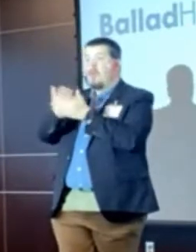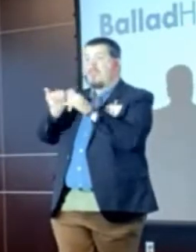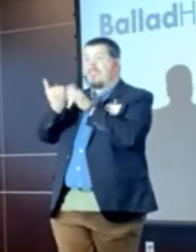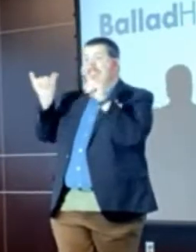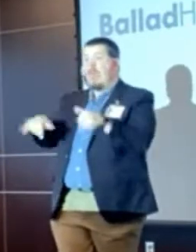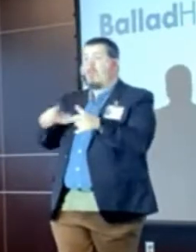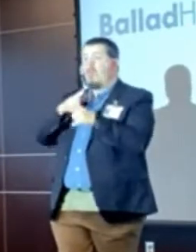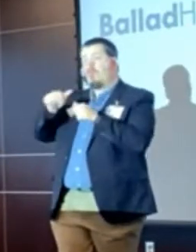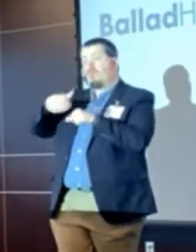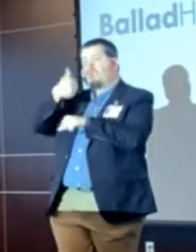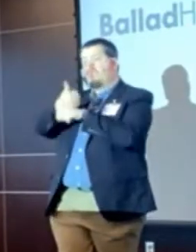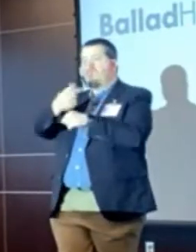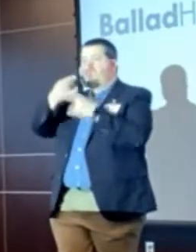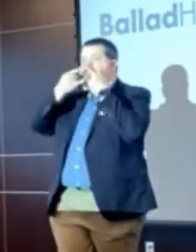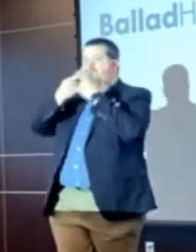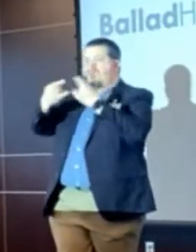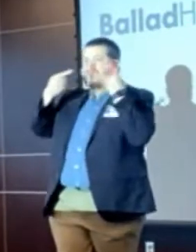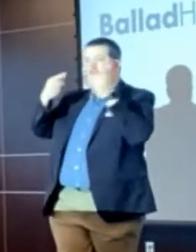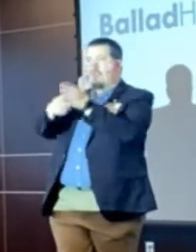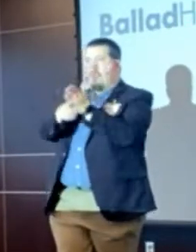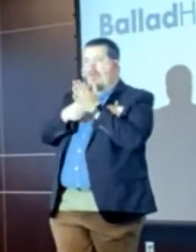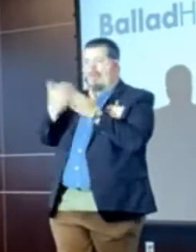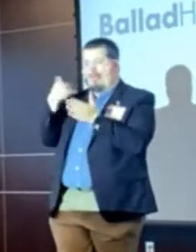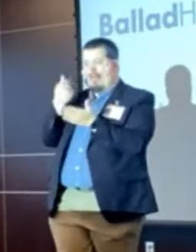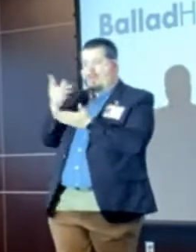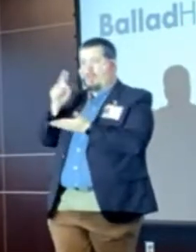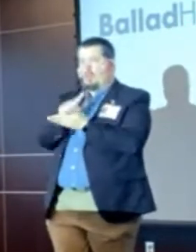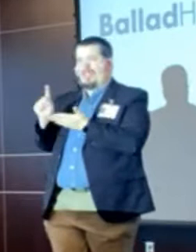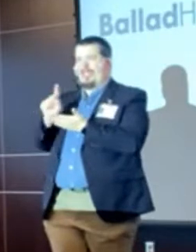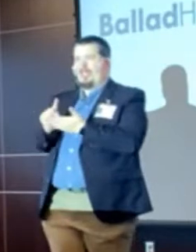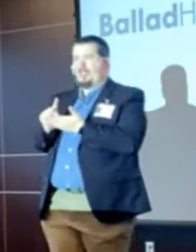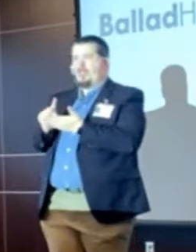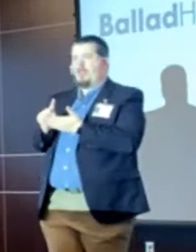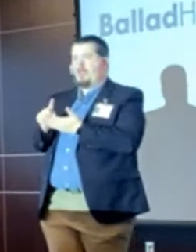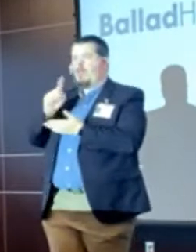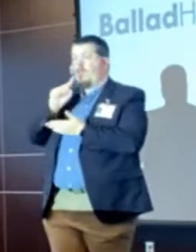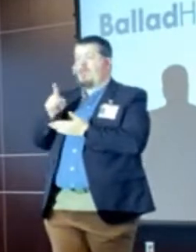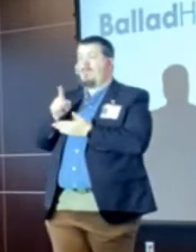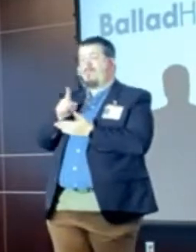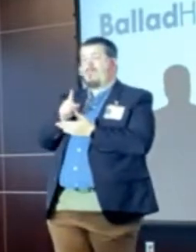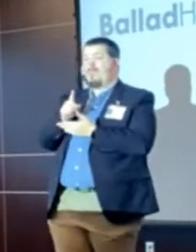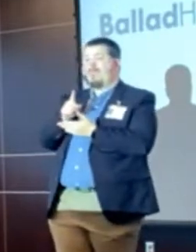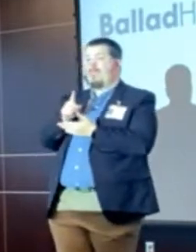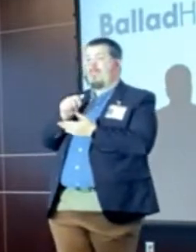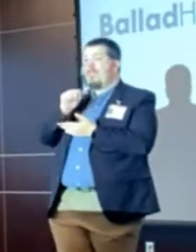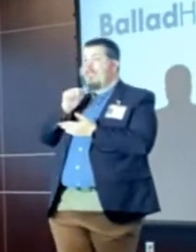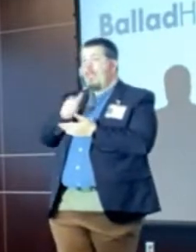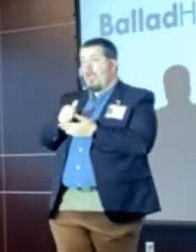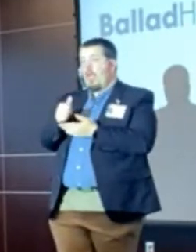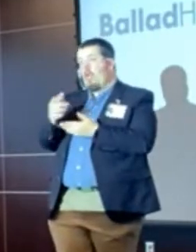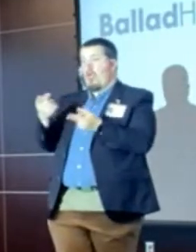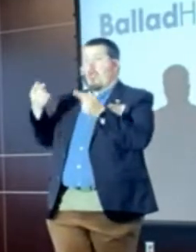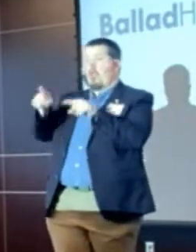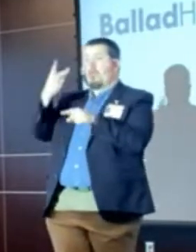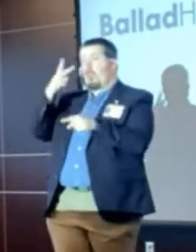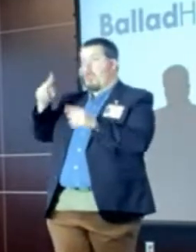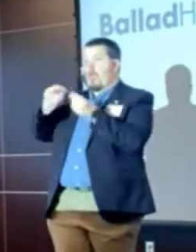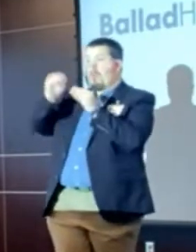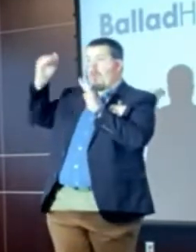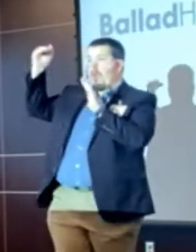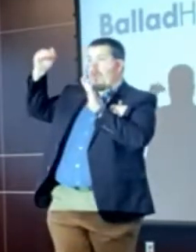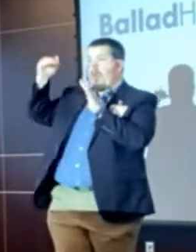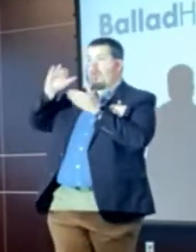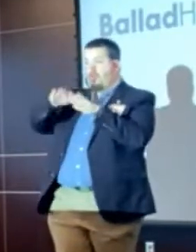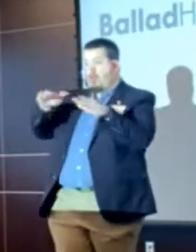who have implemented masking mandates over the past few weeks. It's not a coincidence that we see a decline in